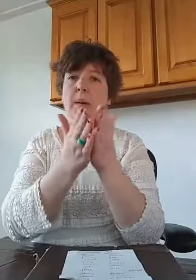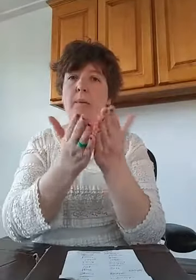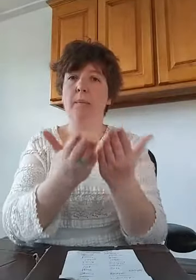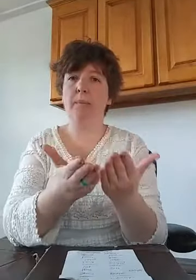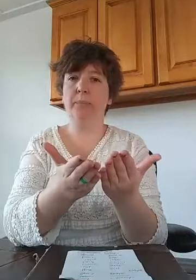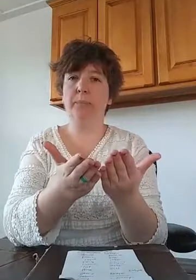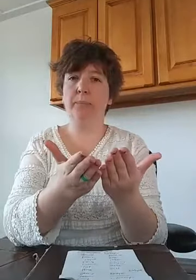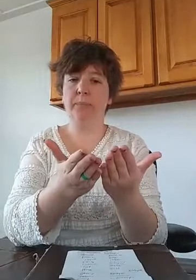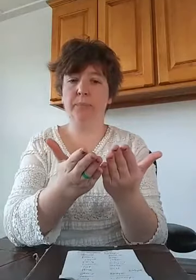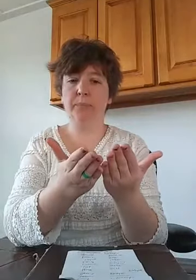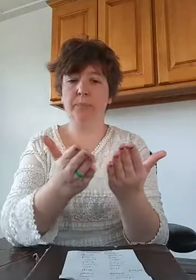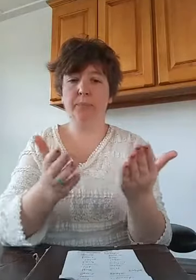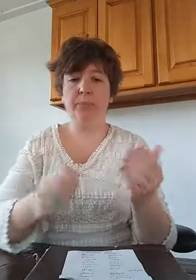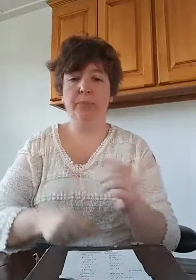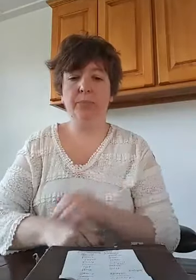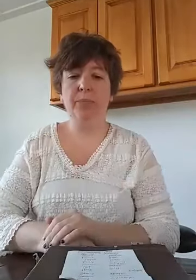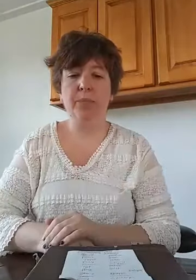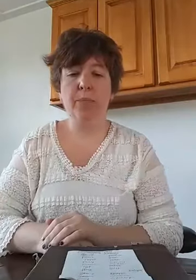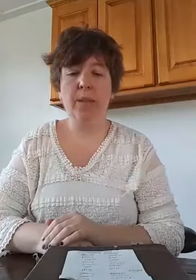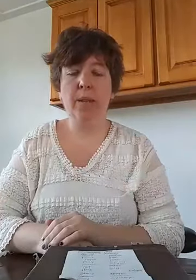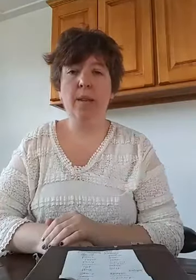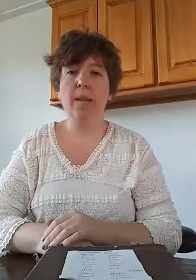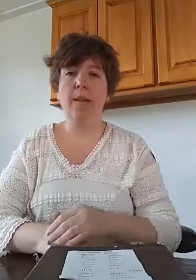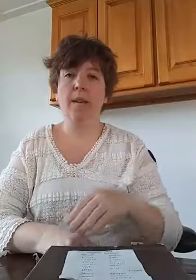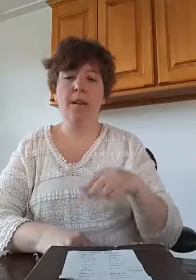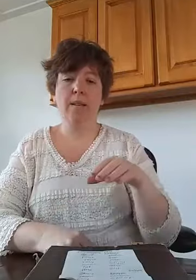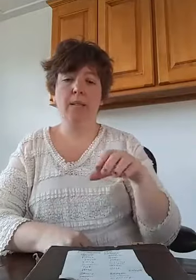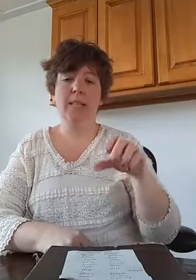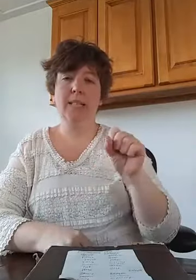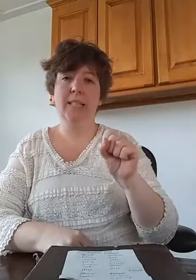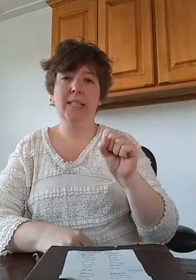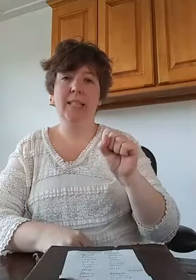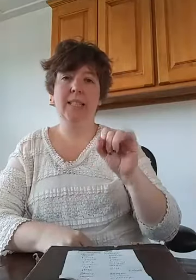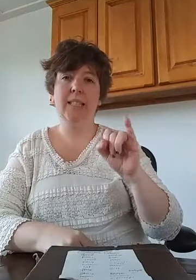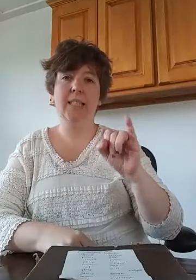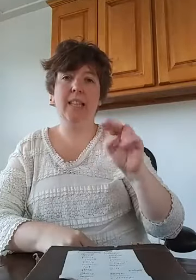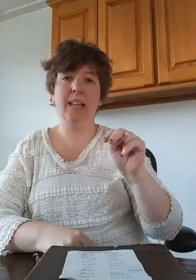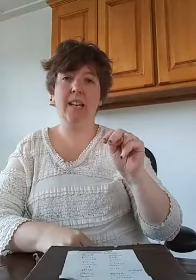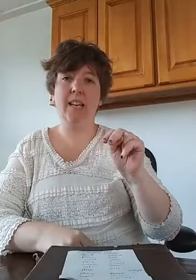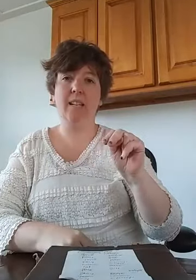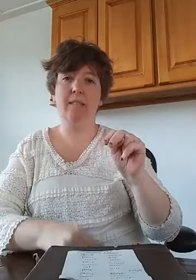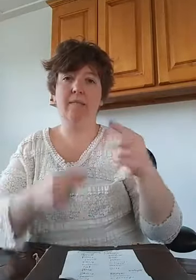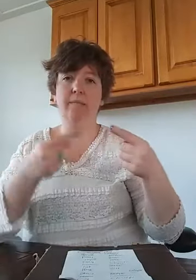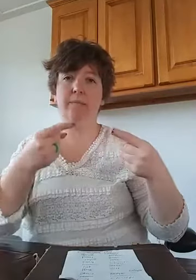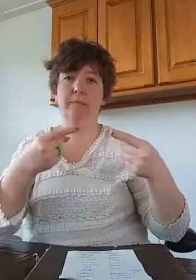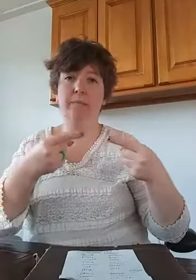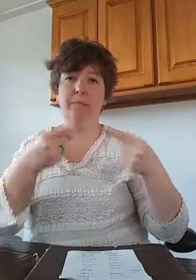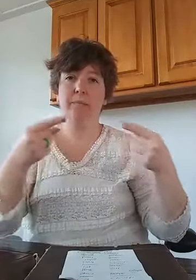Bible. Sin.